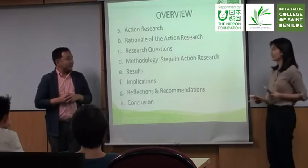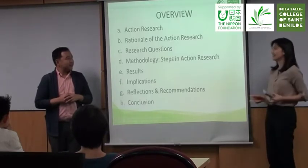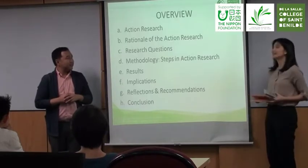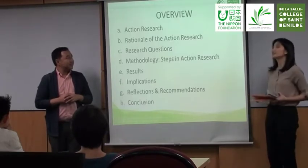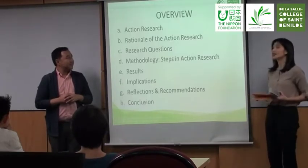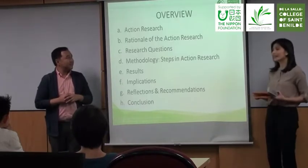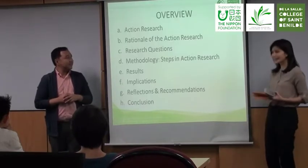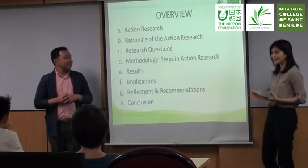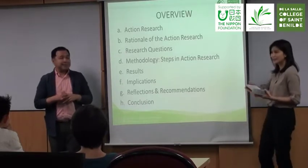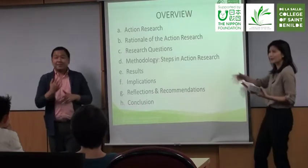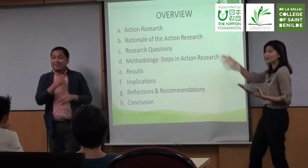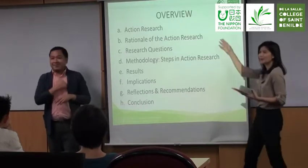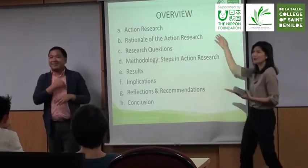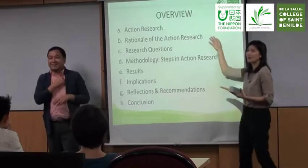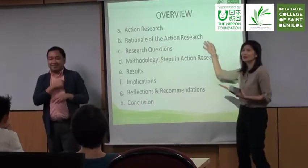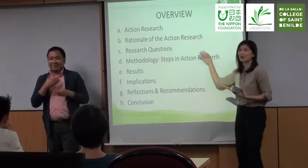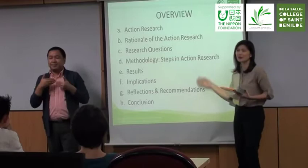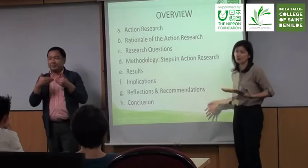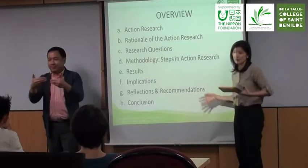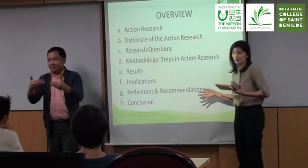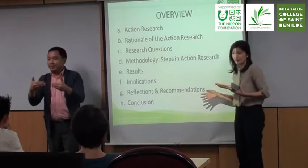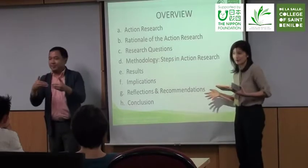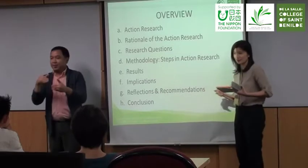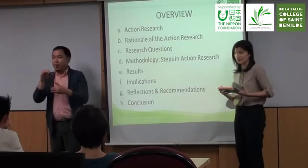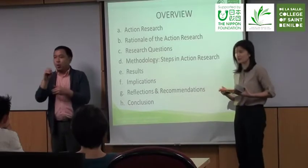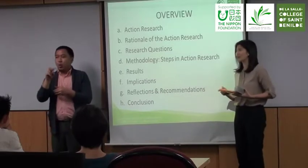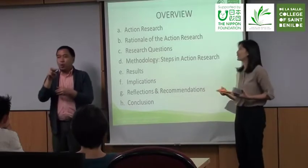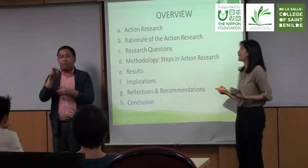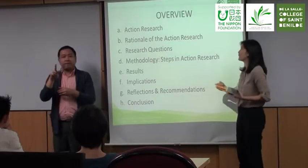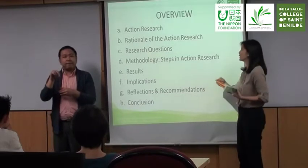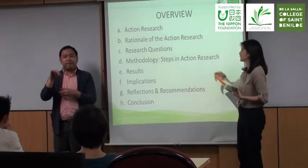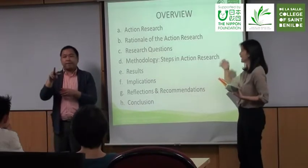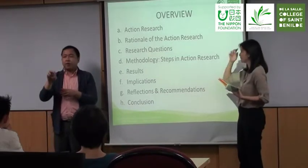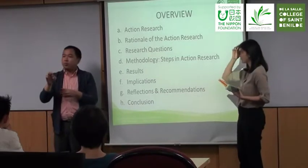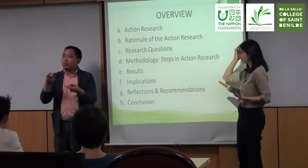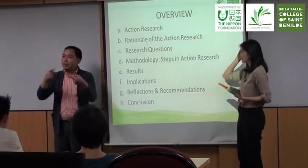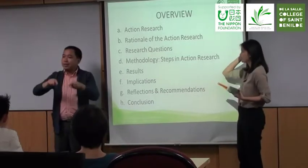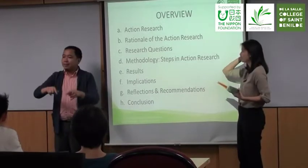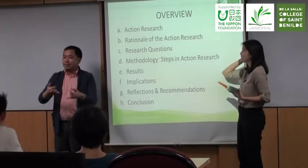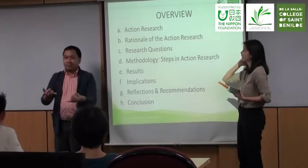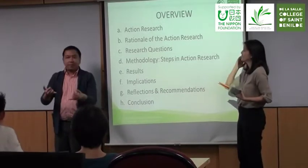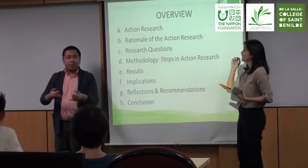Okay. Sorry, let's go through the overview first of what's going to happen today.